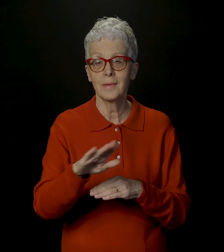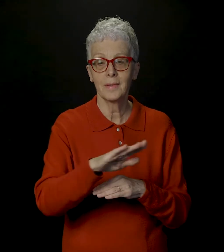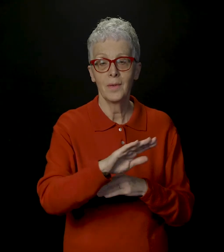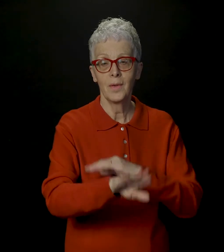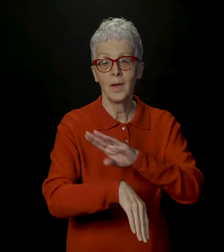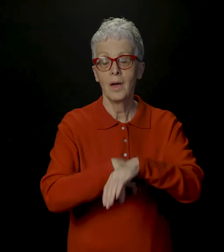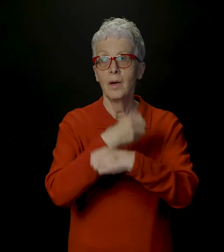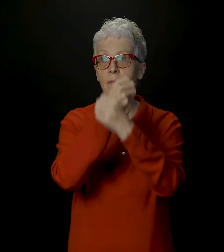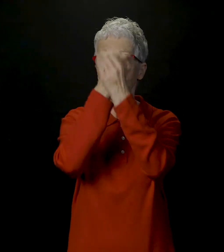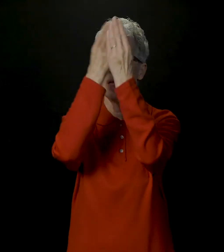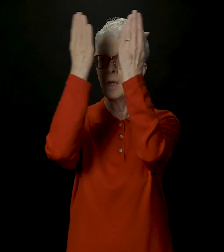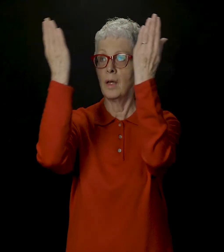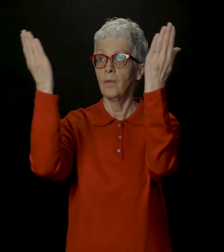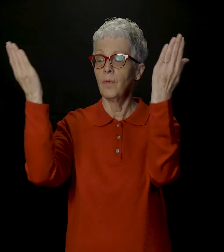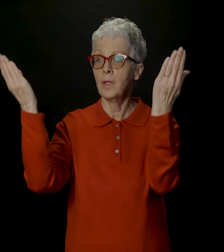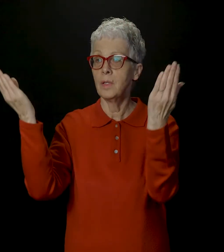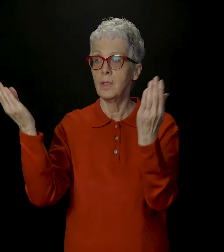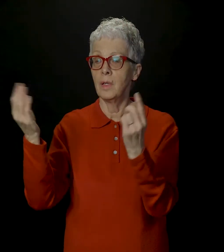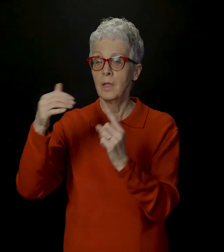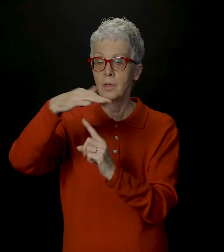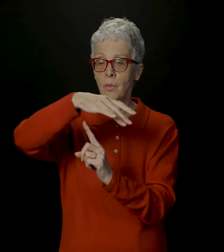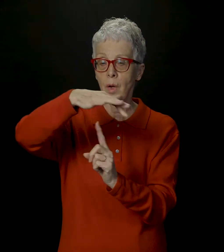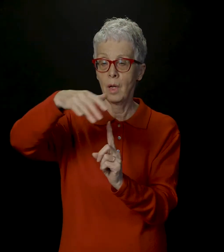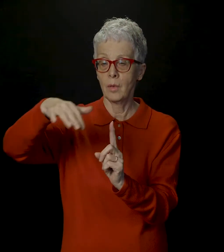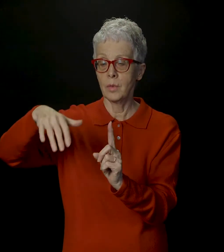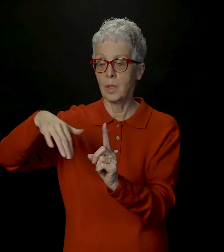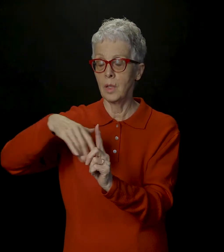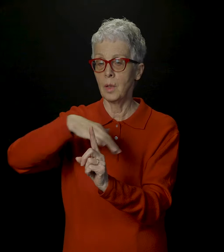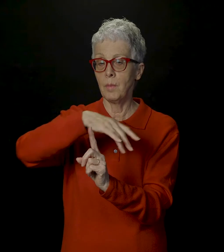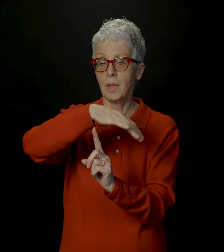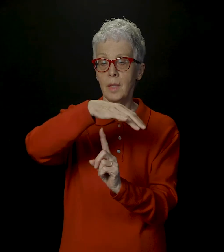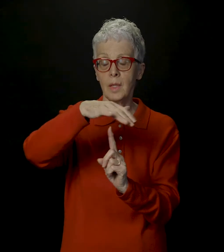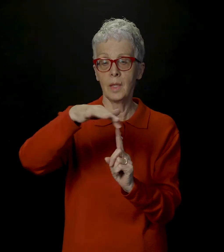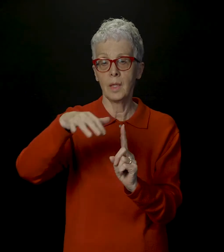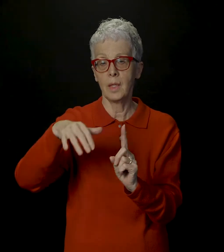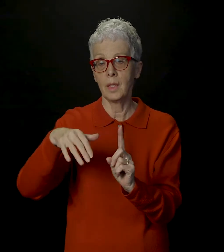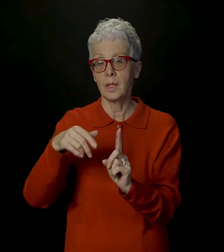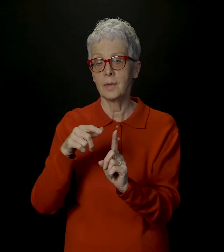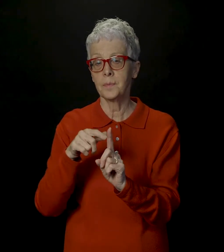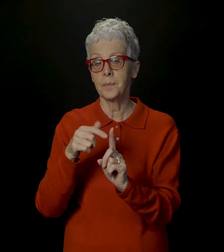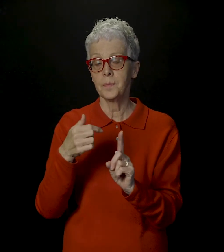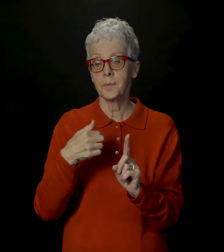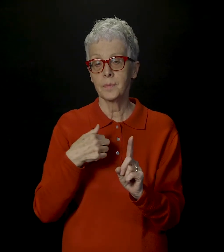All of heaven Surrounding me